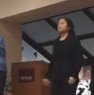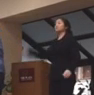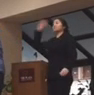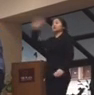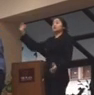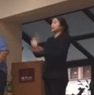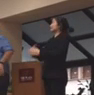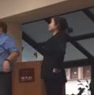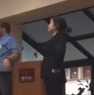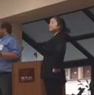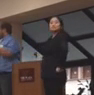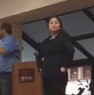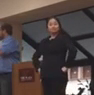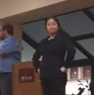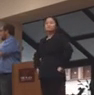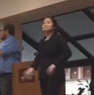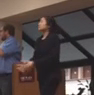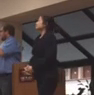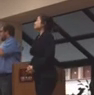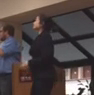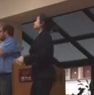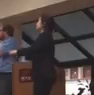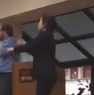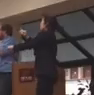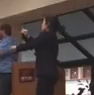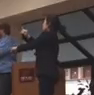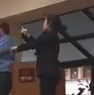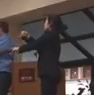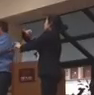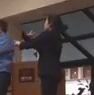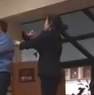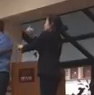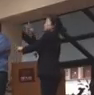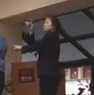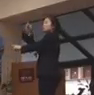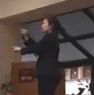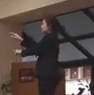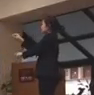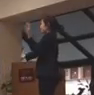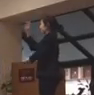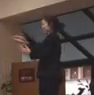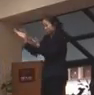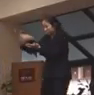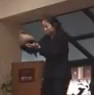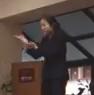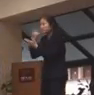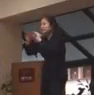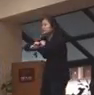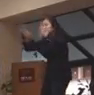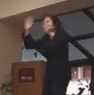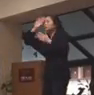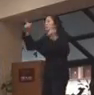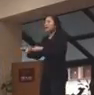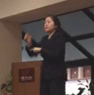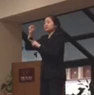Hello again. All right, Julia, transparency. That's what I'm talking about. Transparency, right? To know what the hell's